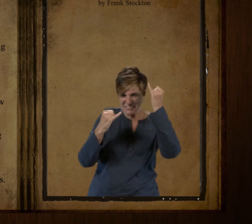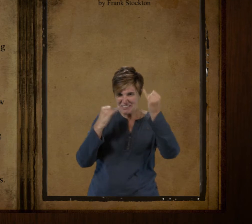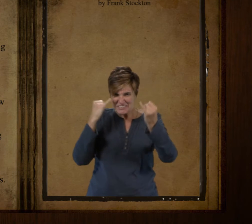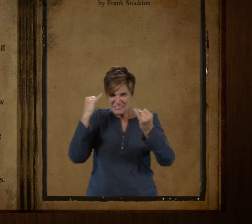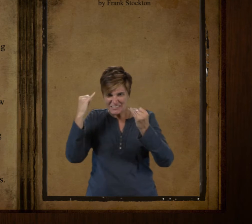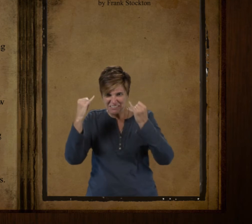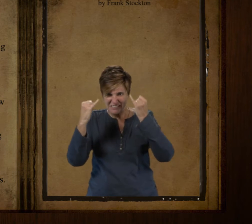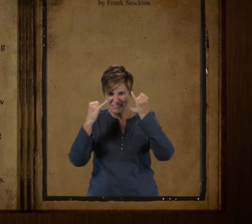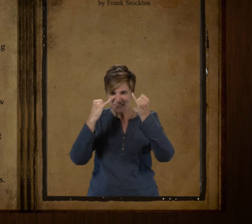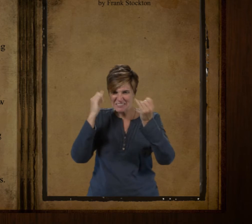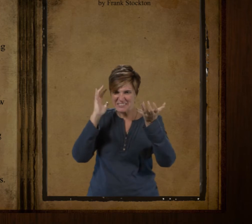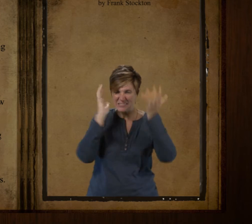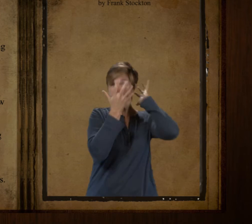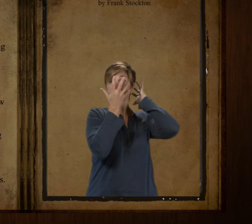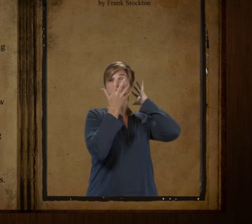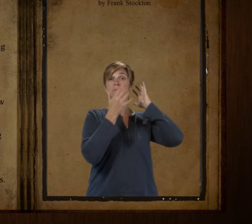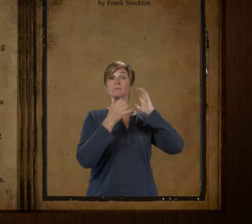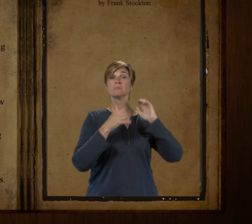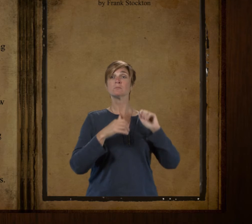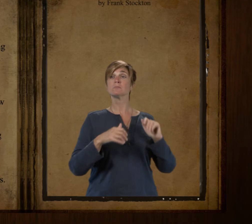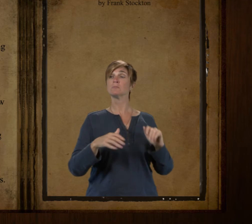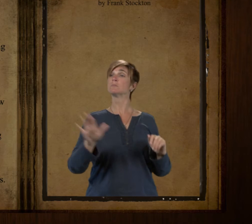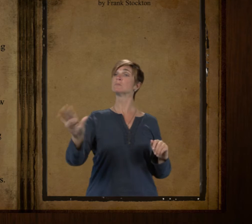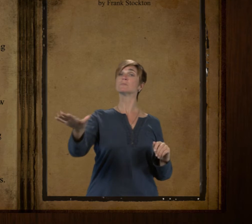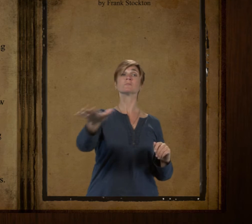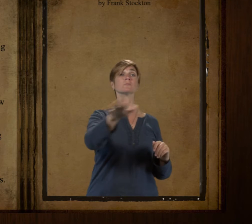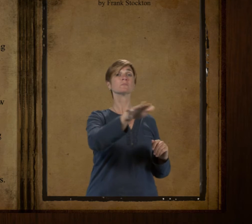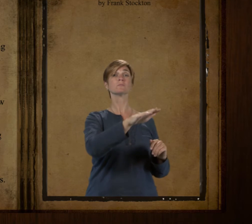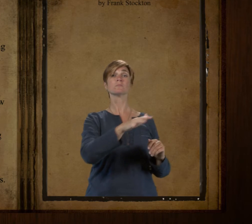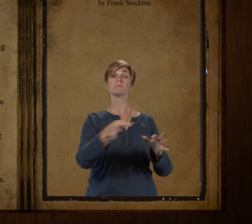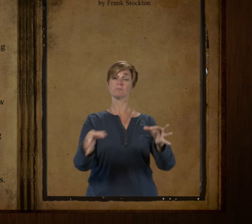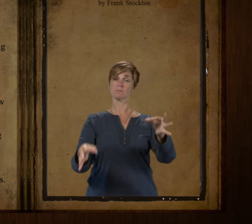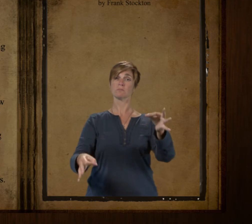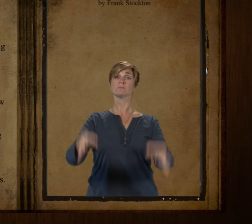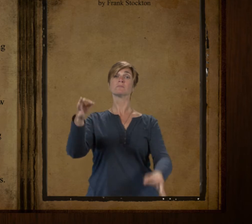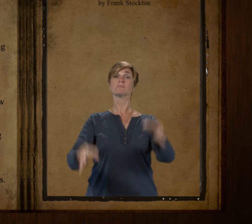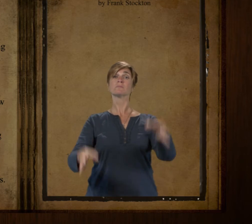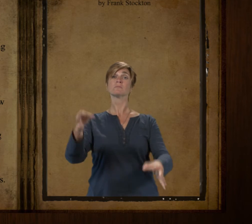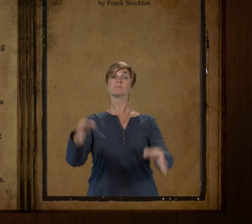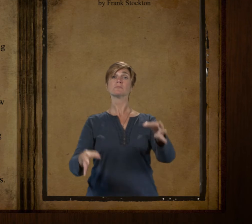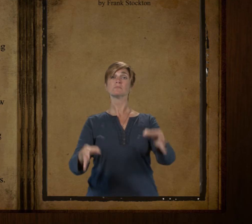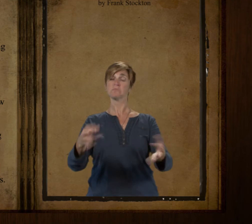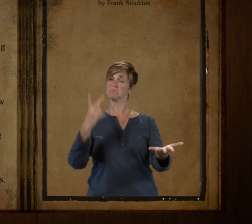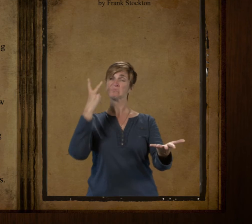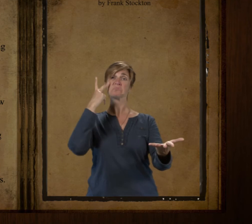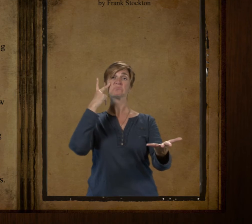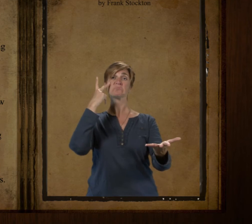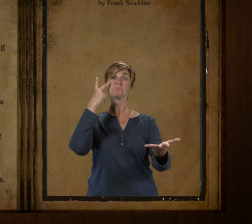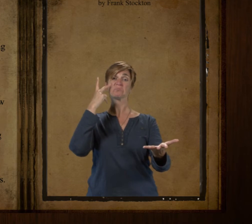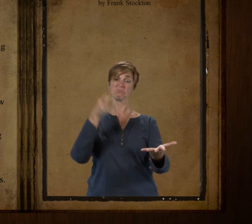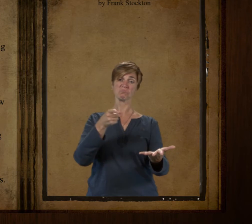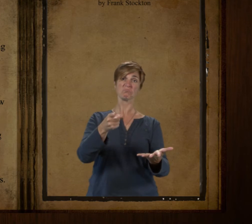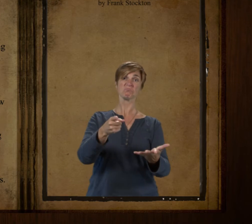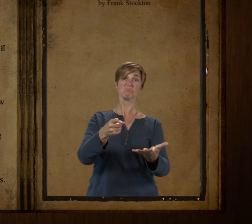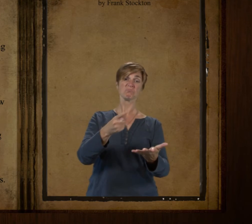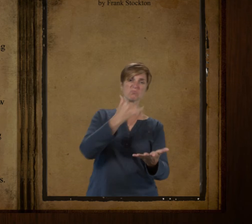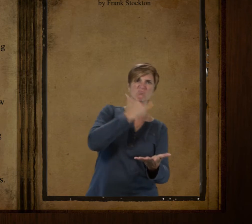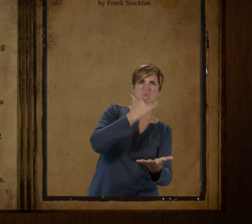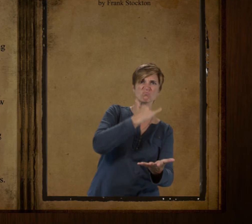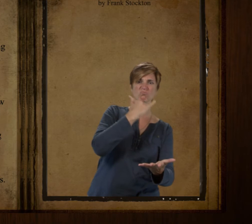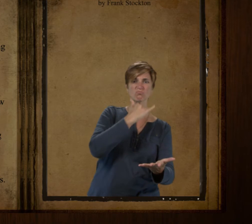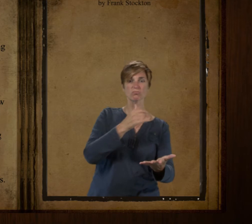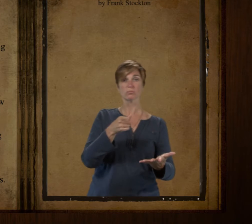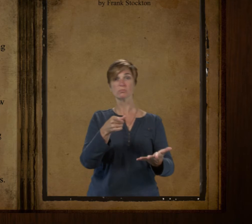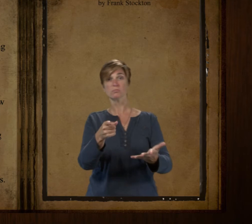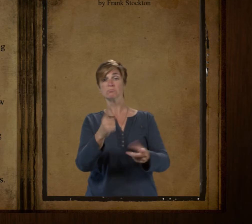aesthetic pleasure in watching the course of events, which would determine whether or not the young man had done